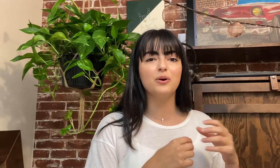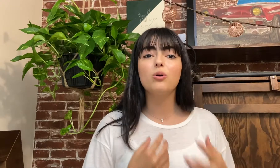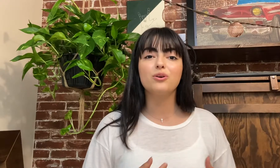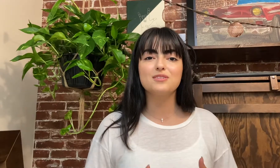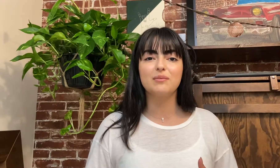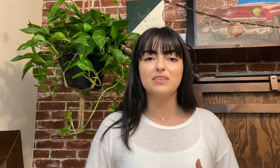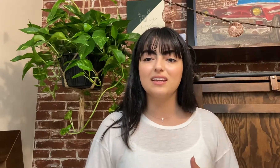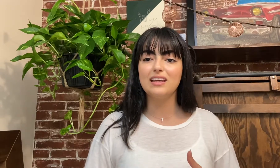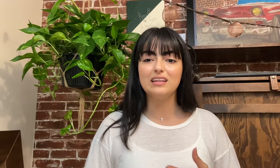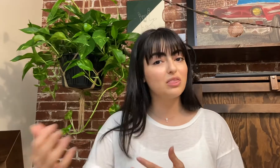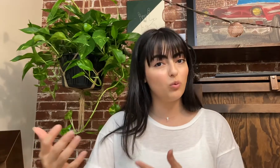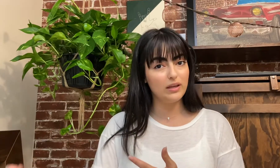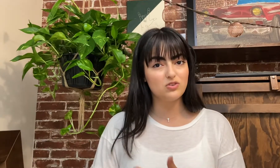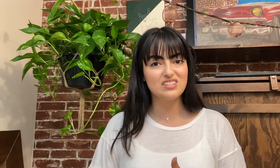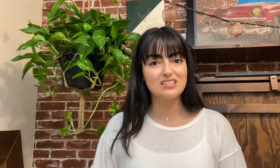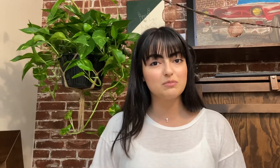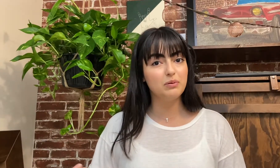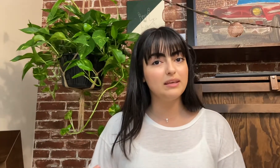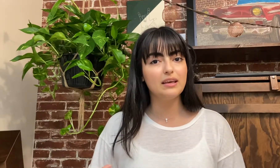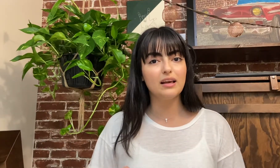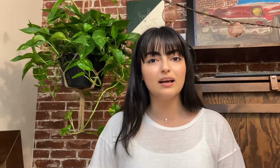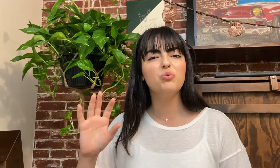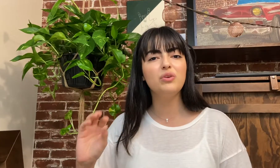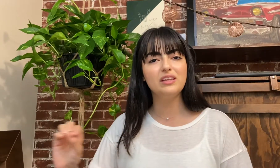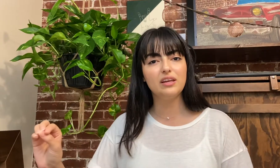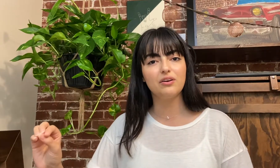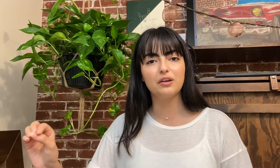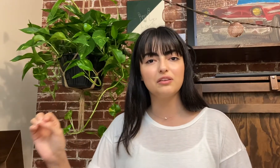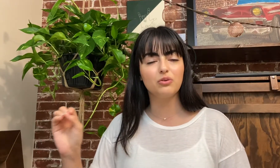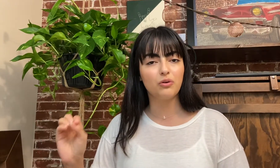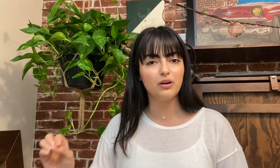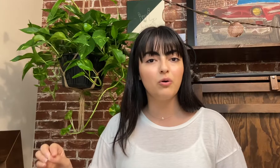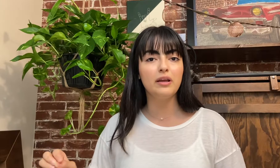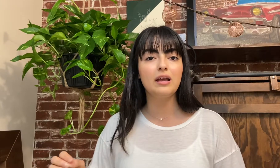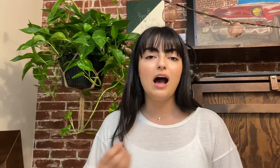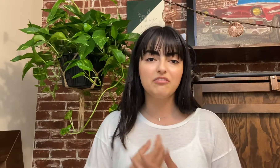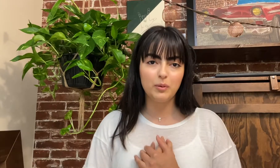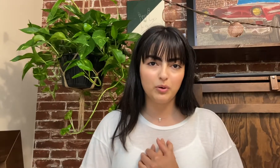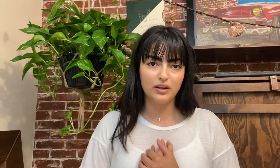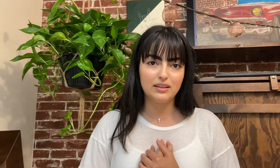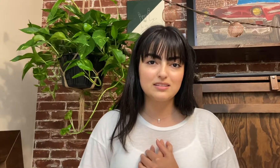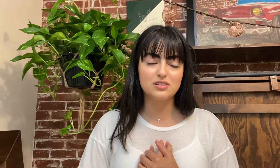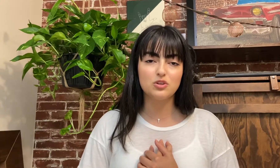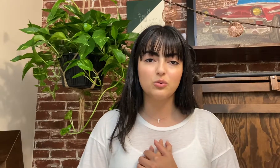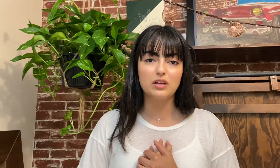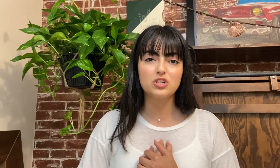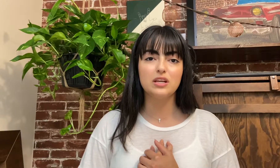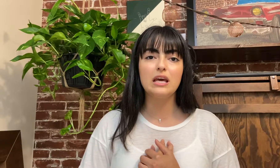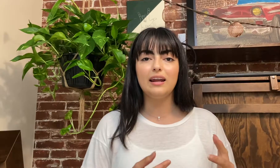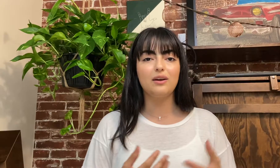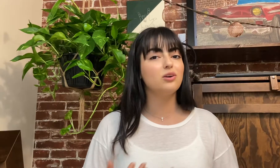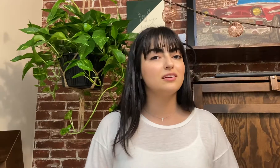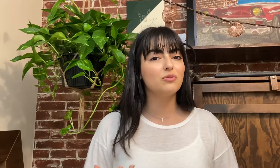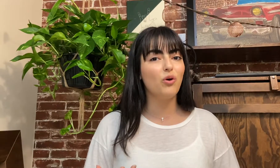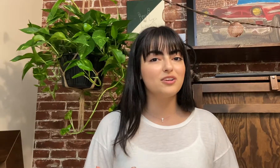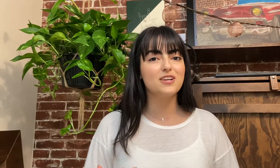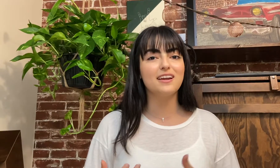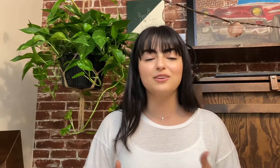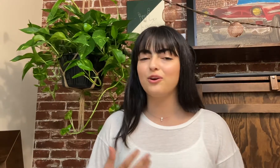order something and the waitress is being really arrogant or annoying. I've been put in that situation and I couldn't watch it. I turned around